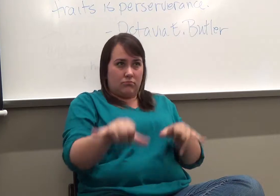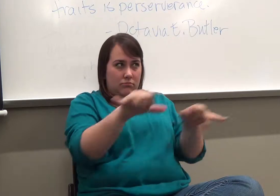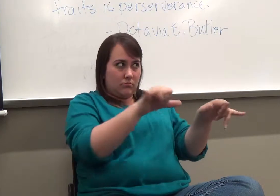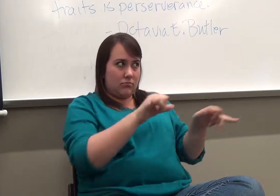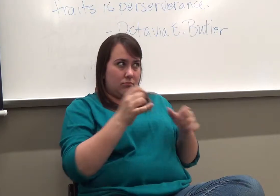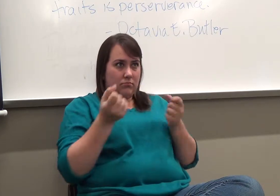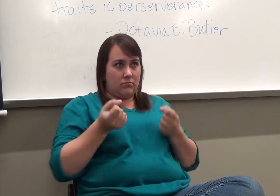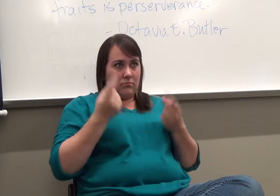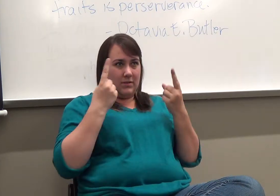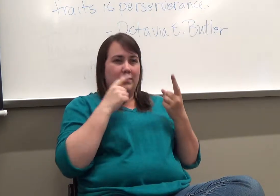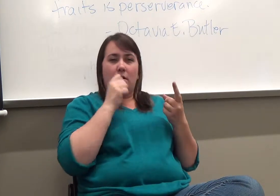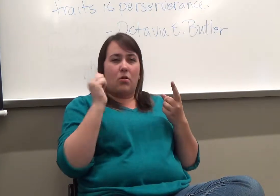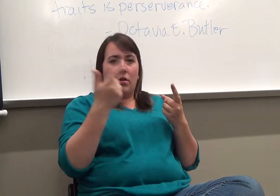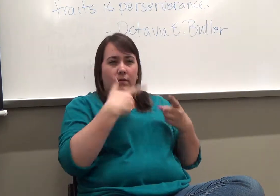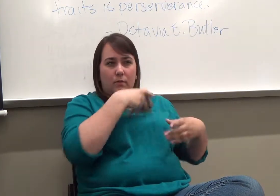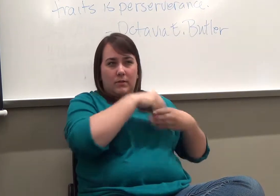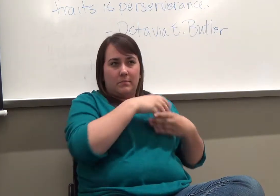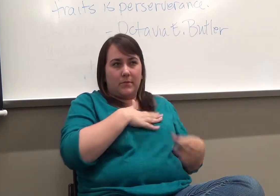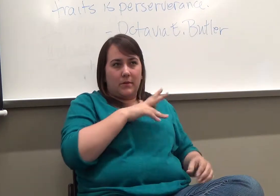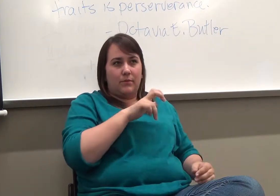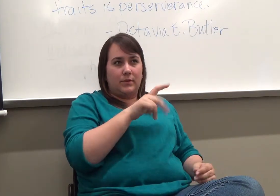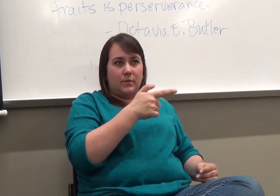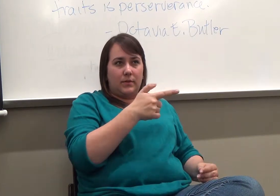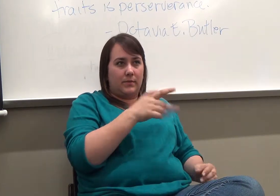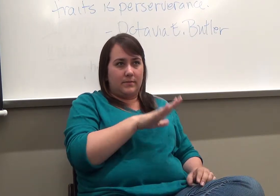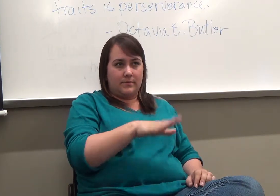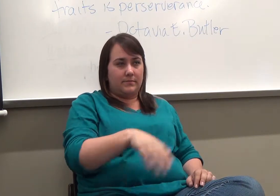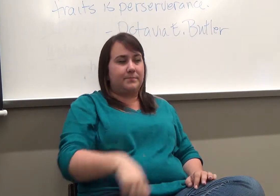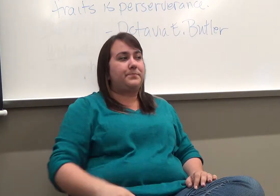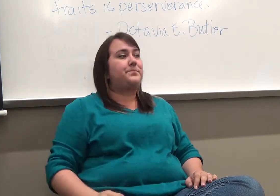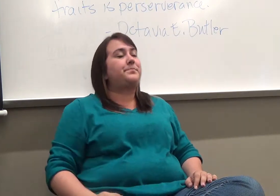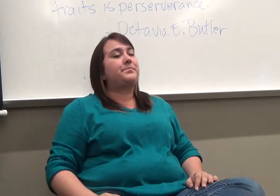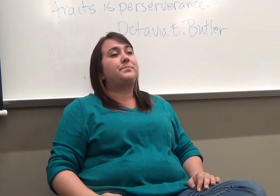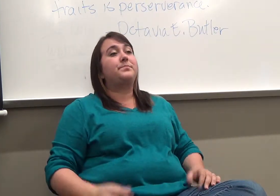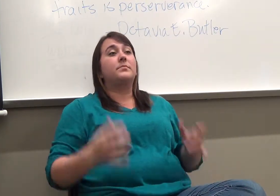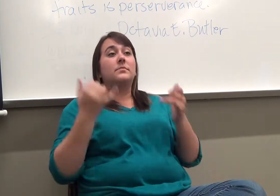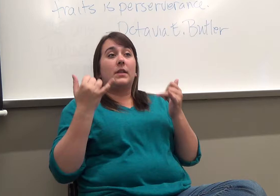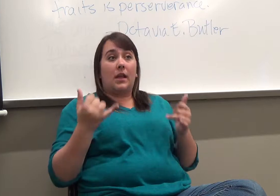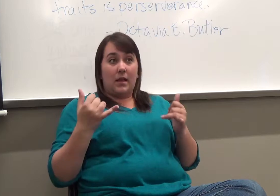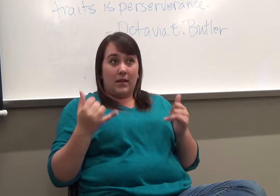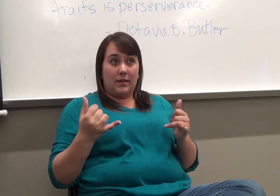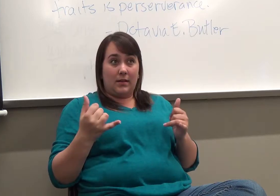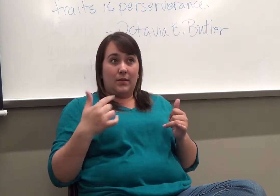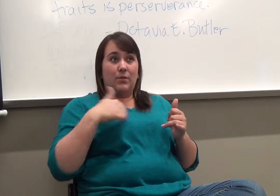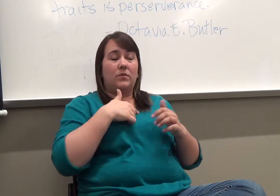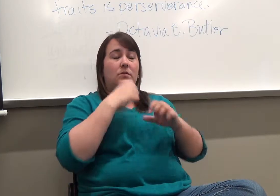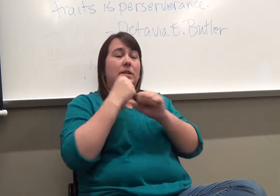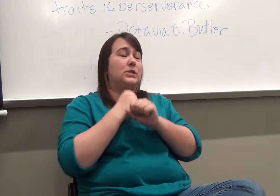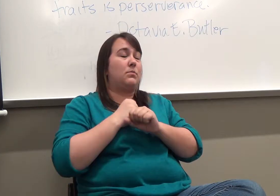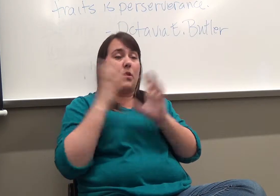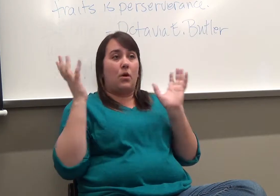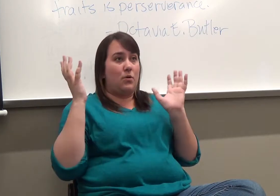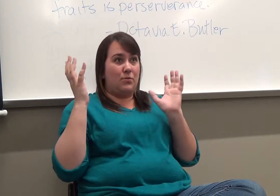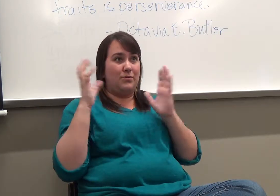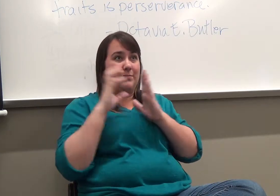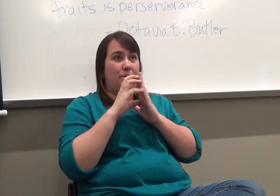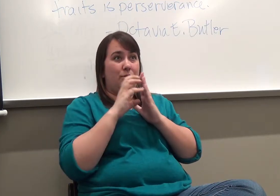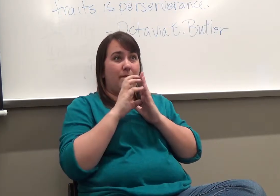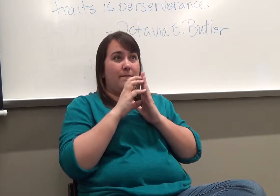my 321 class, okay? Now we're going to explode a paragraph